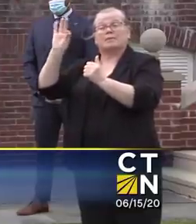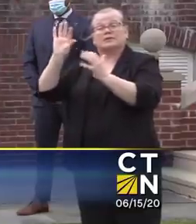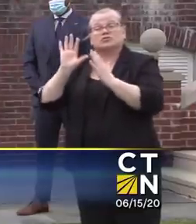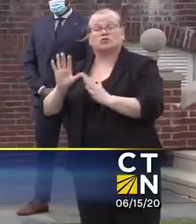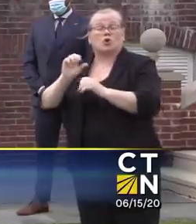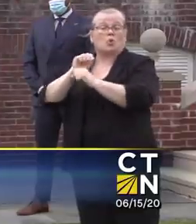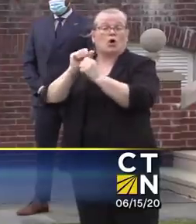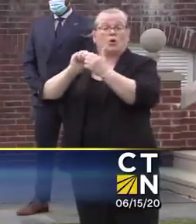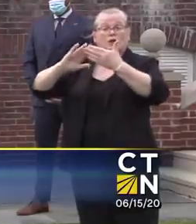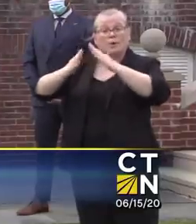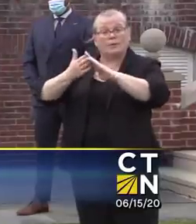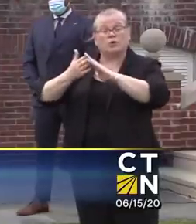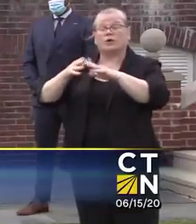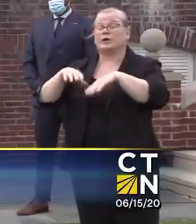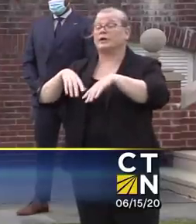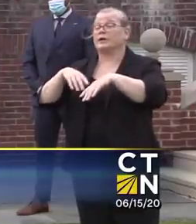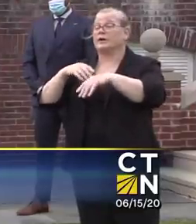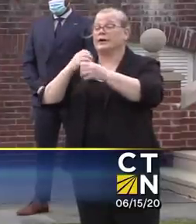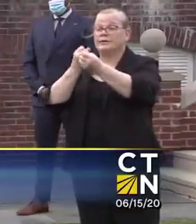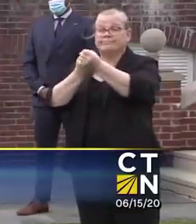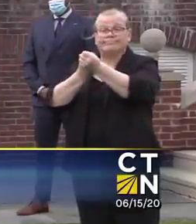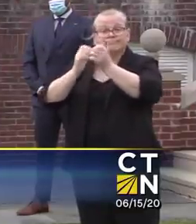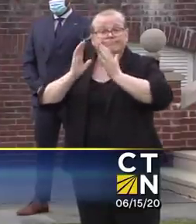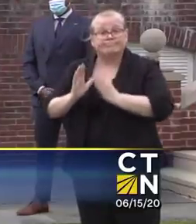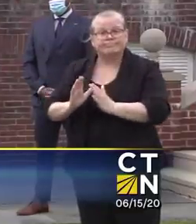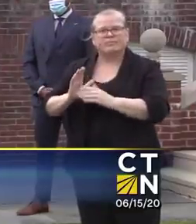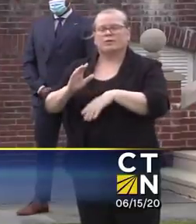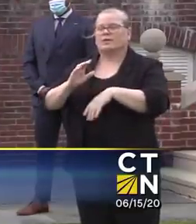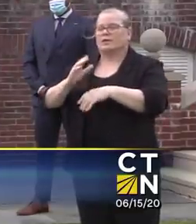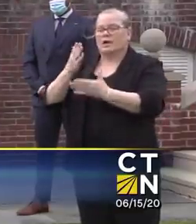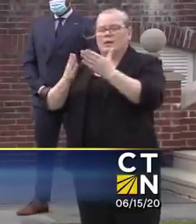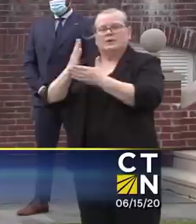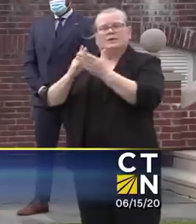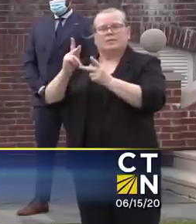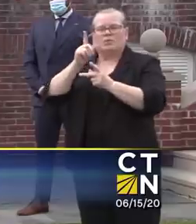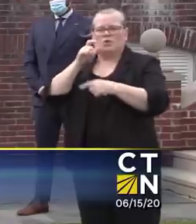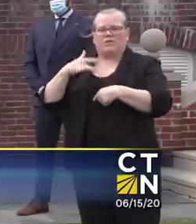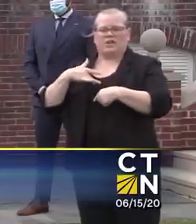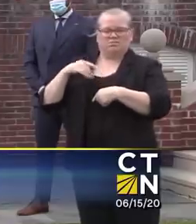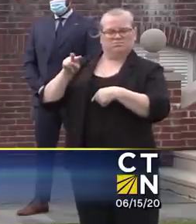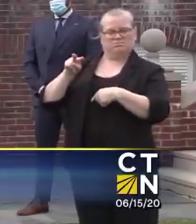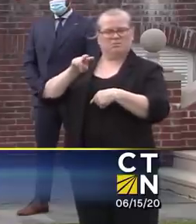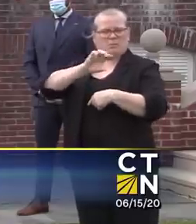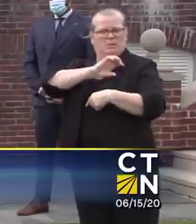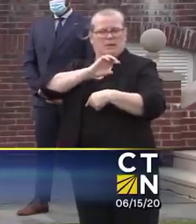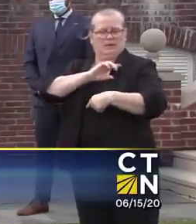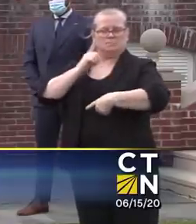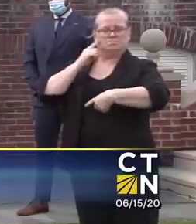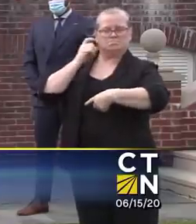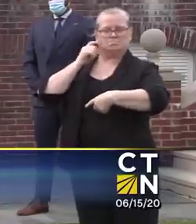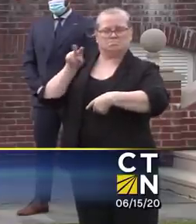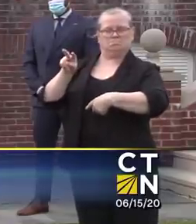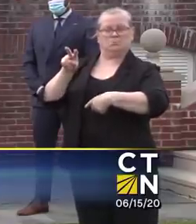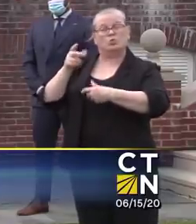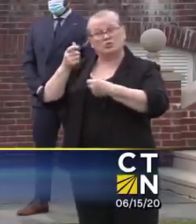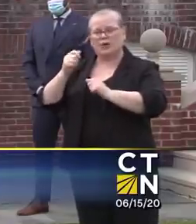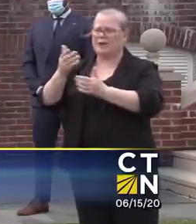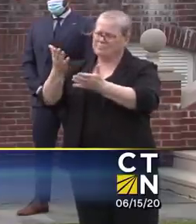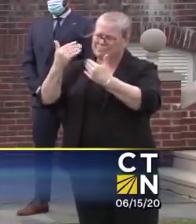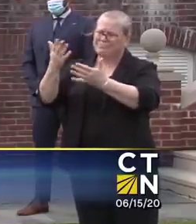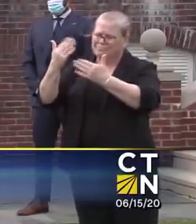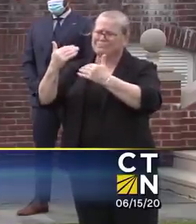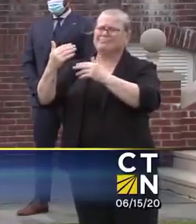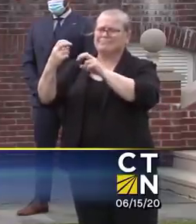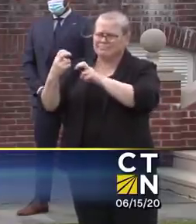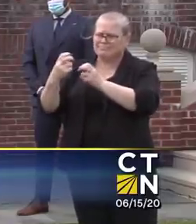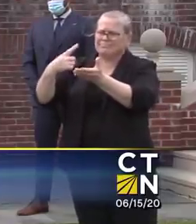joining the police force, to tell you the truth, and trying to get them in, trying to explain better what we do, why we do it, and why this could be an